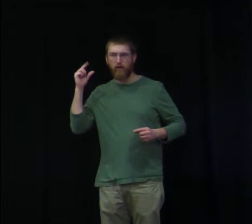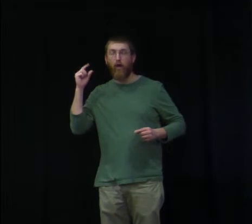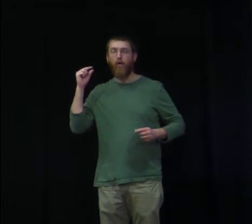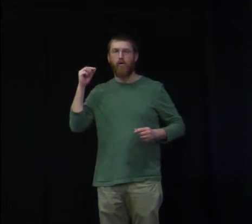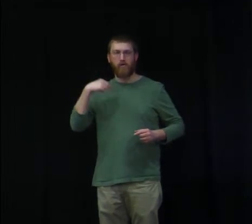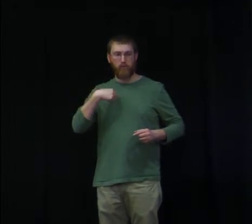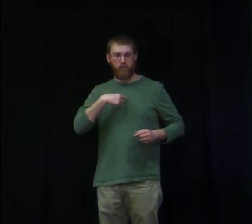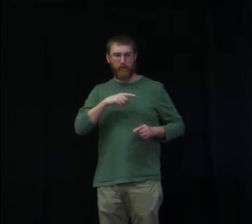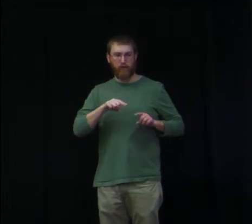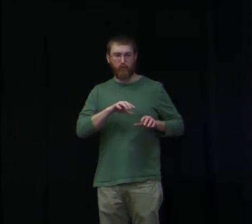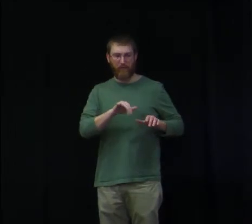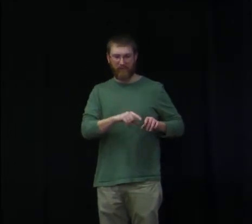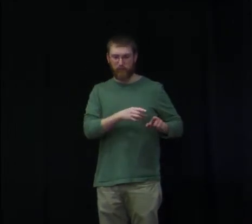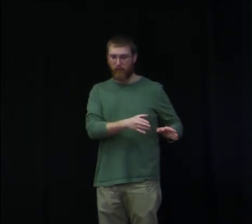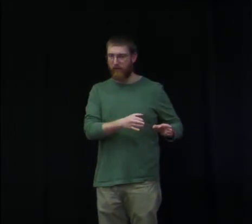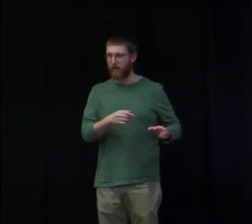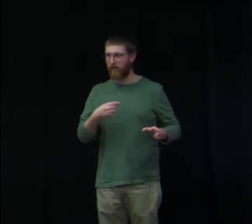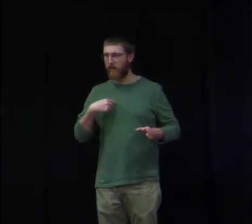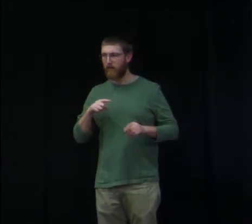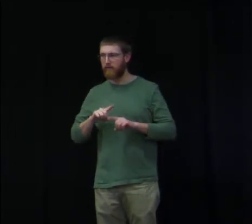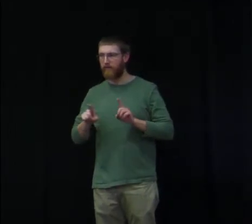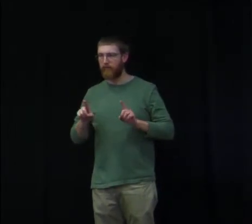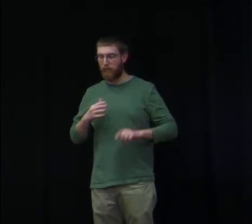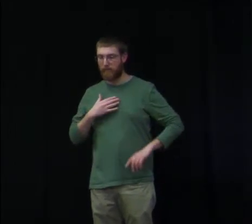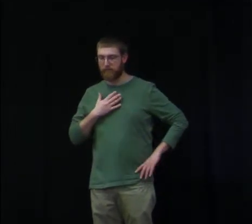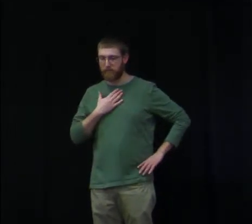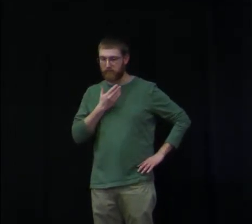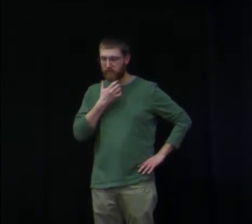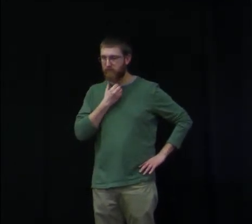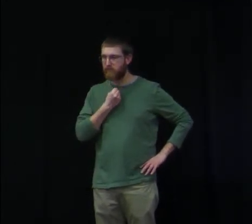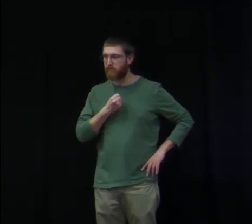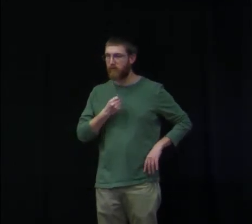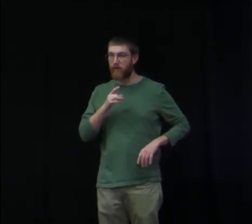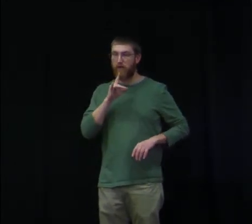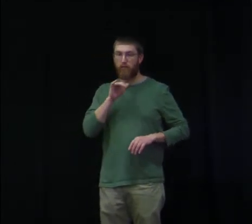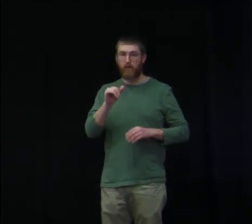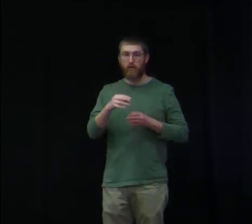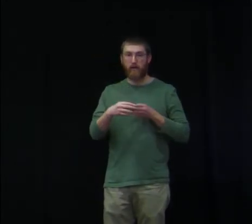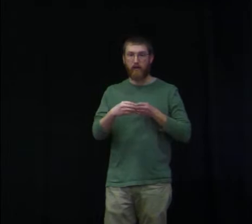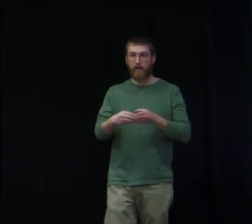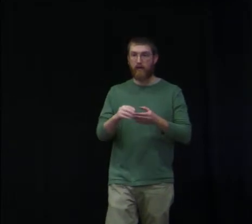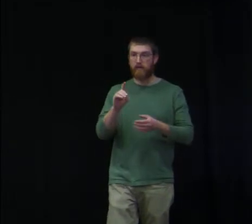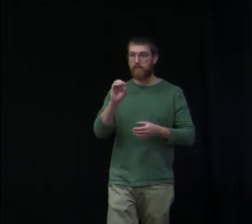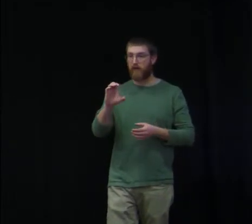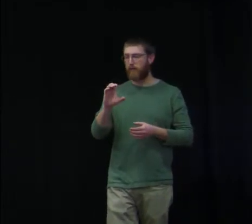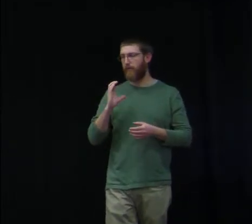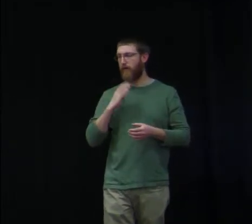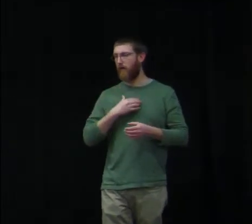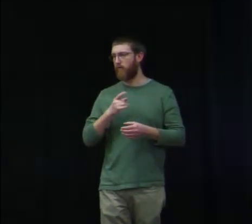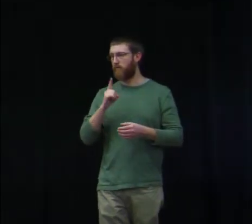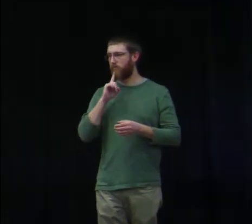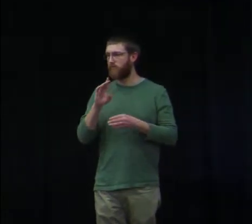the way we do it, and really, the guidance document is our